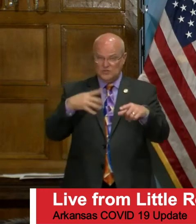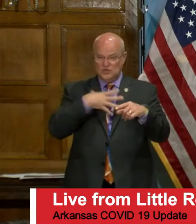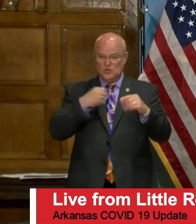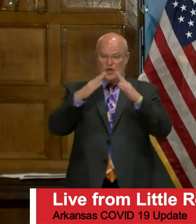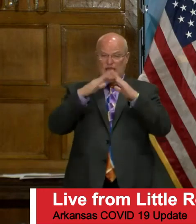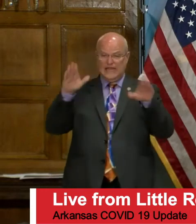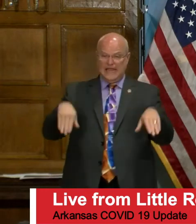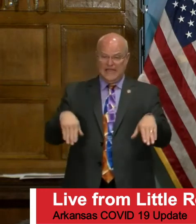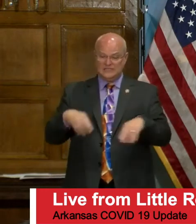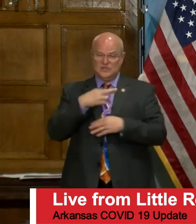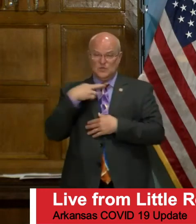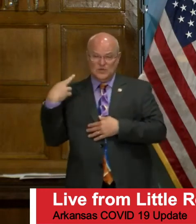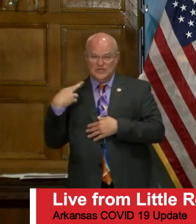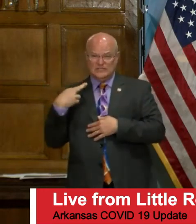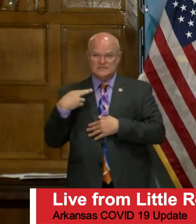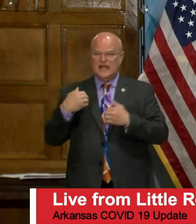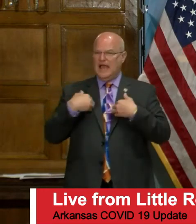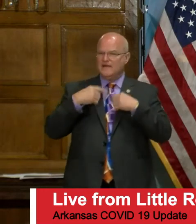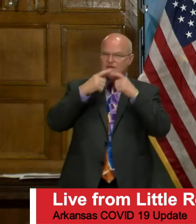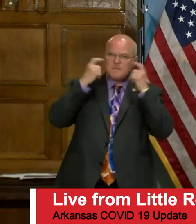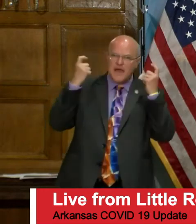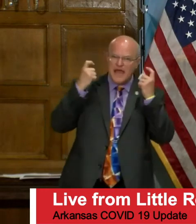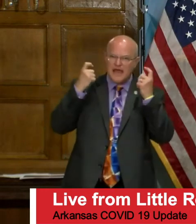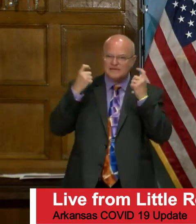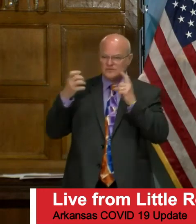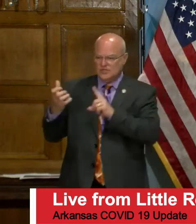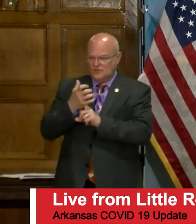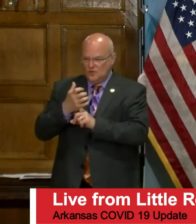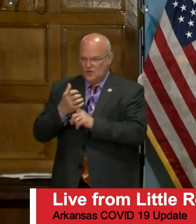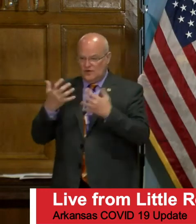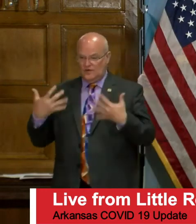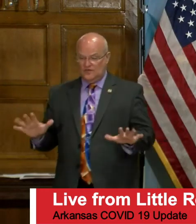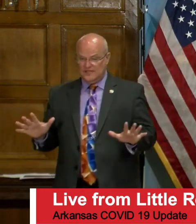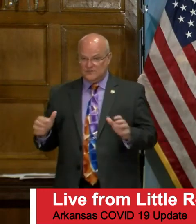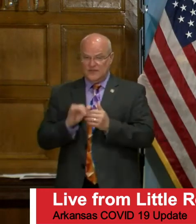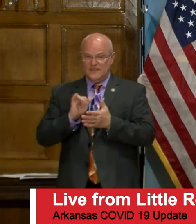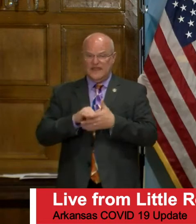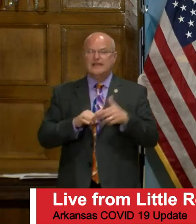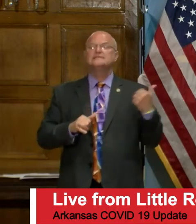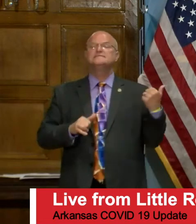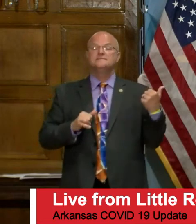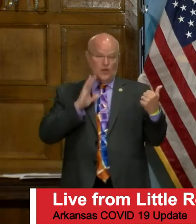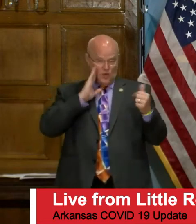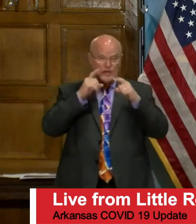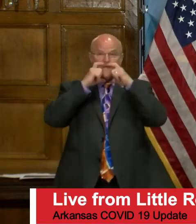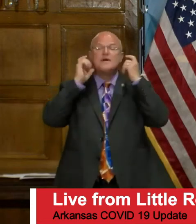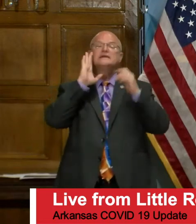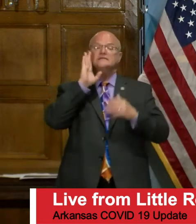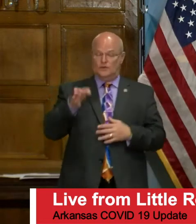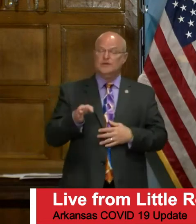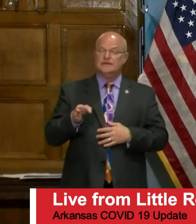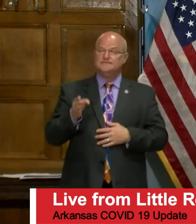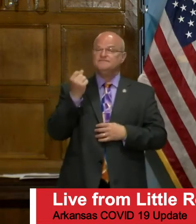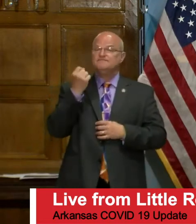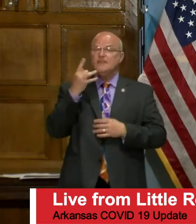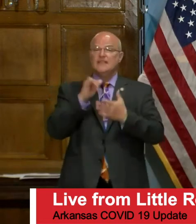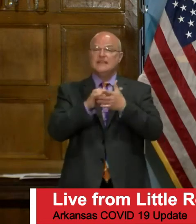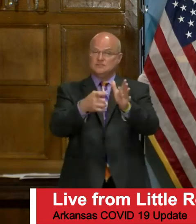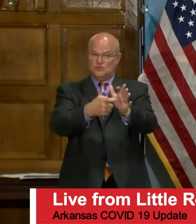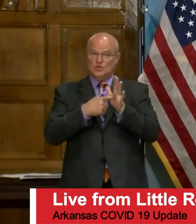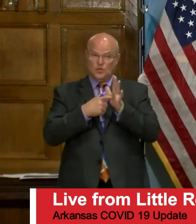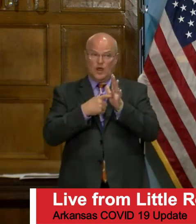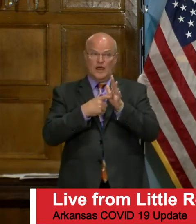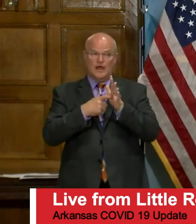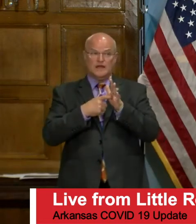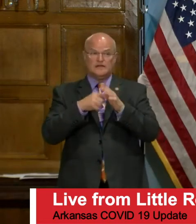wearing a mask? Are you considering self-quarantining after? I will be wearing a mask. I understand that is